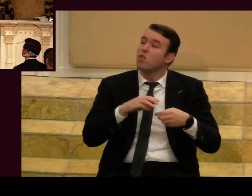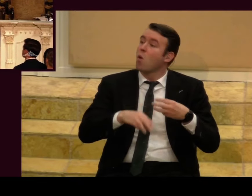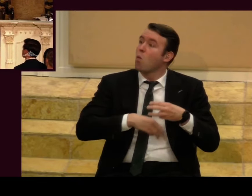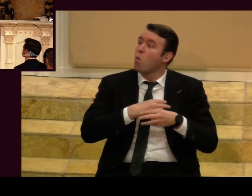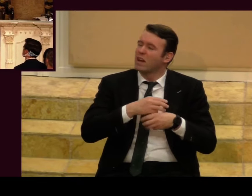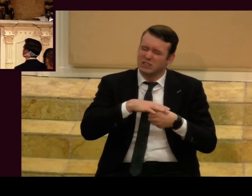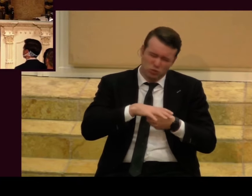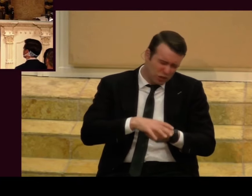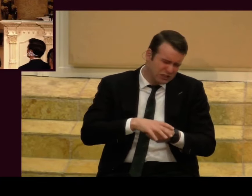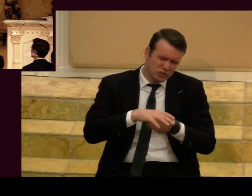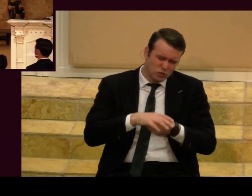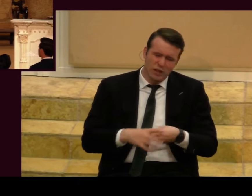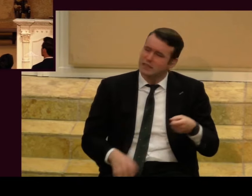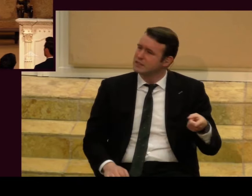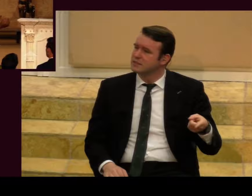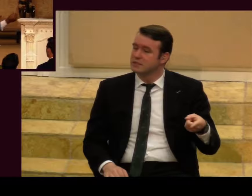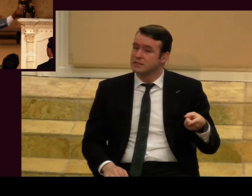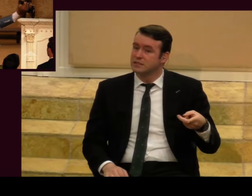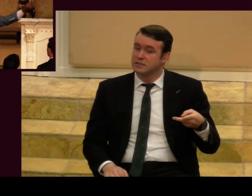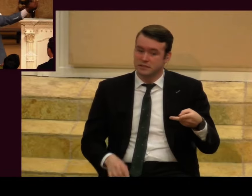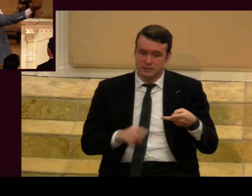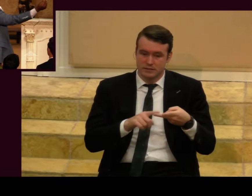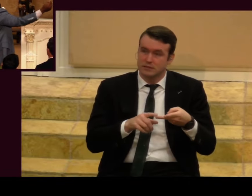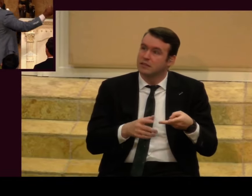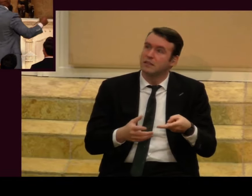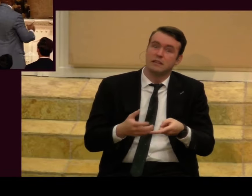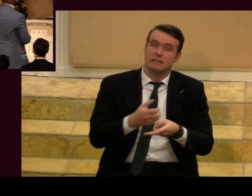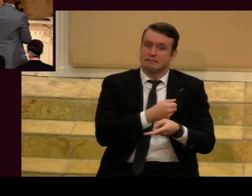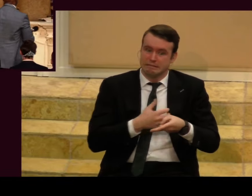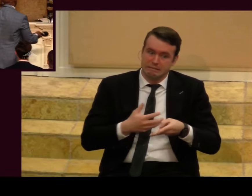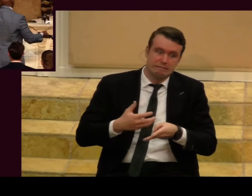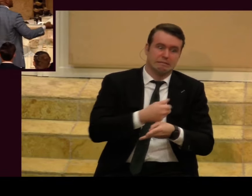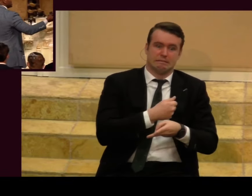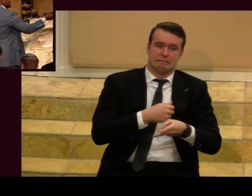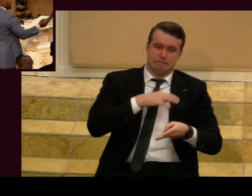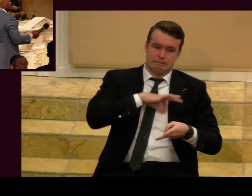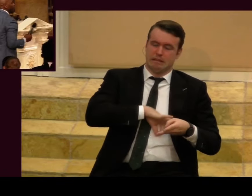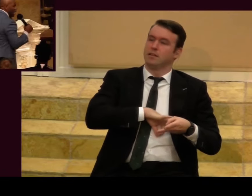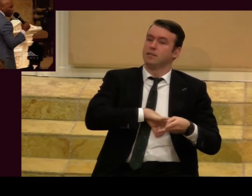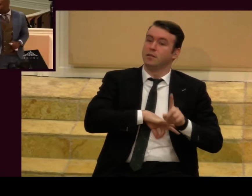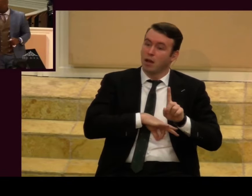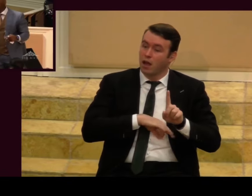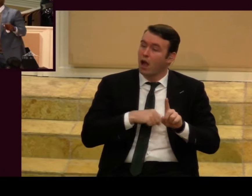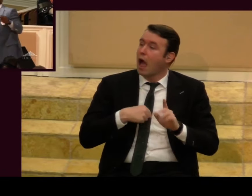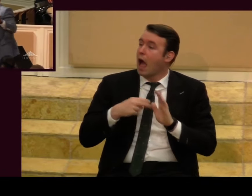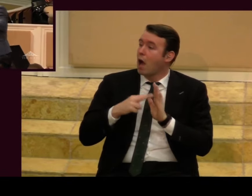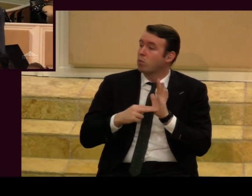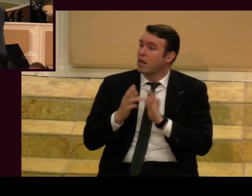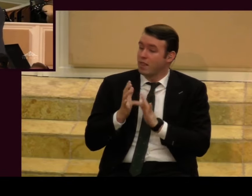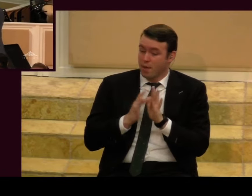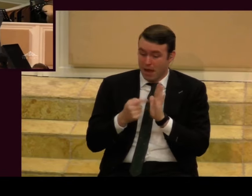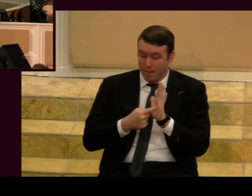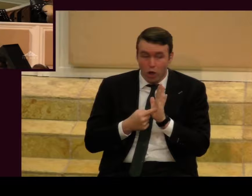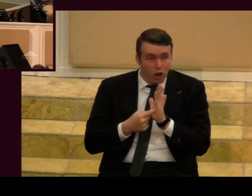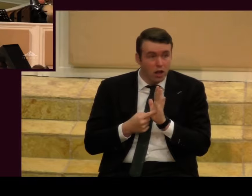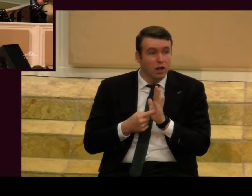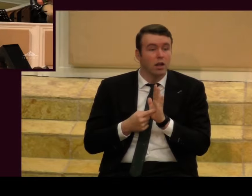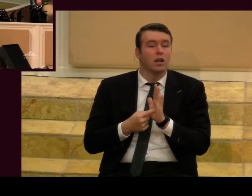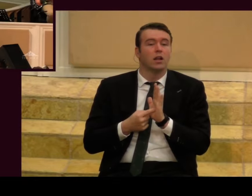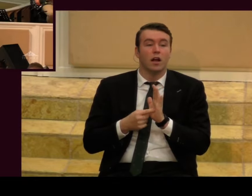I said the world is stressed out about making gain. But I read somewhere in my